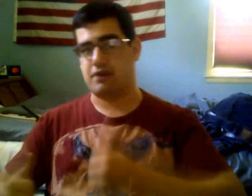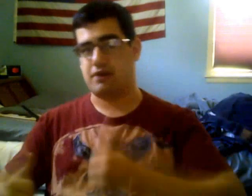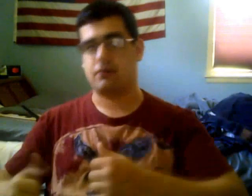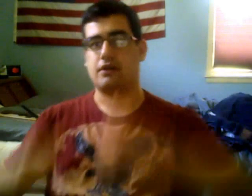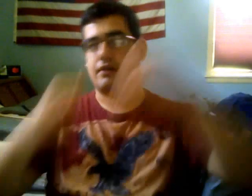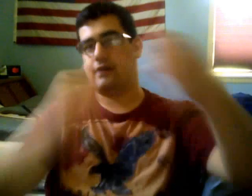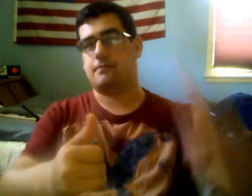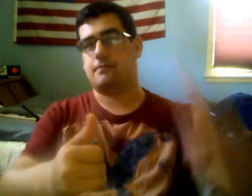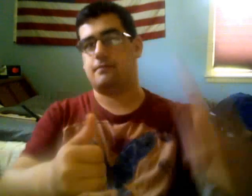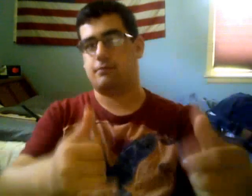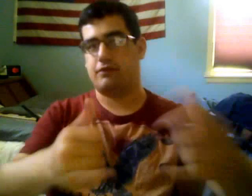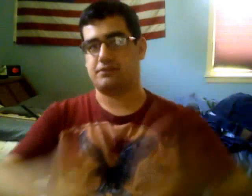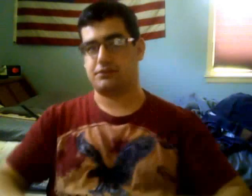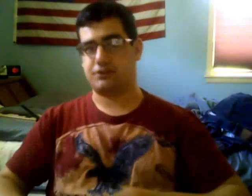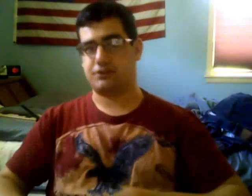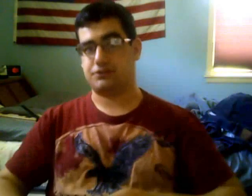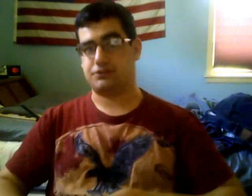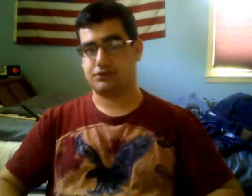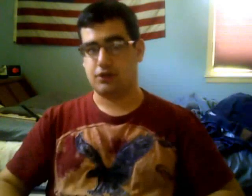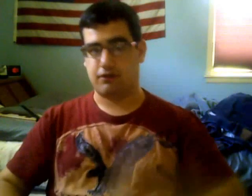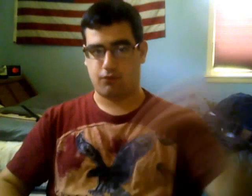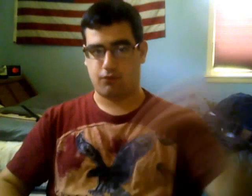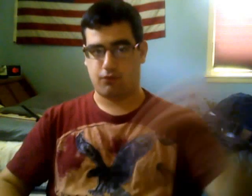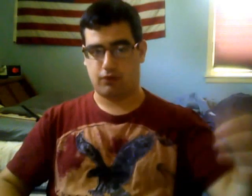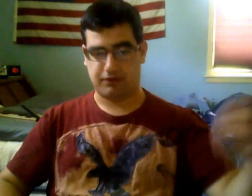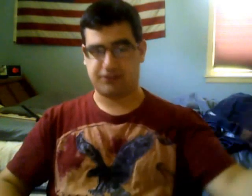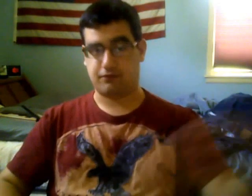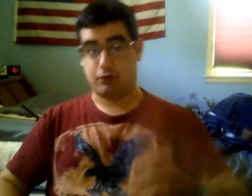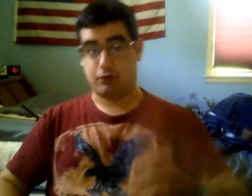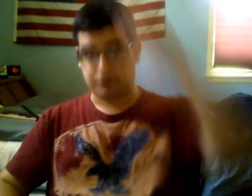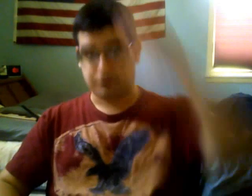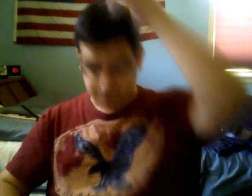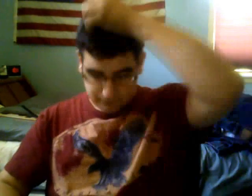better than the previous administrations of Nixon and Ford.